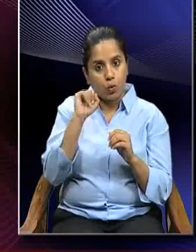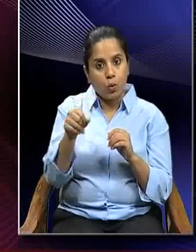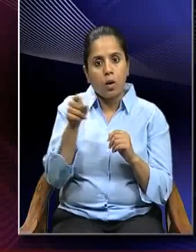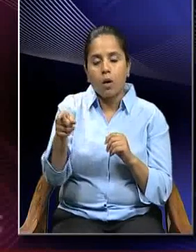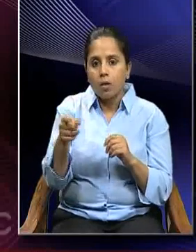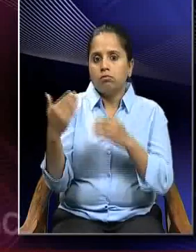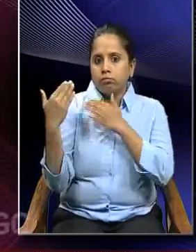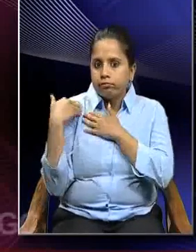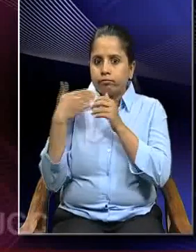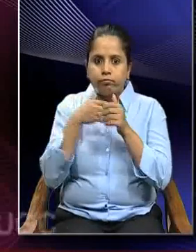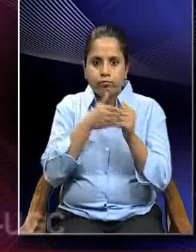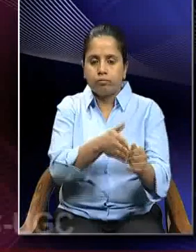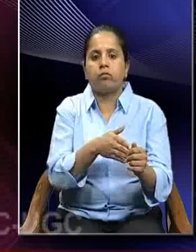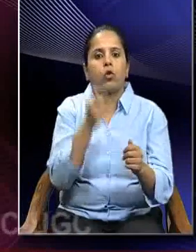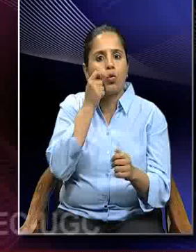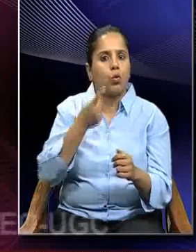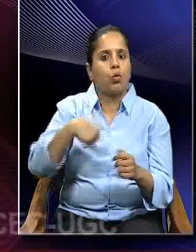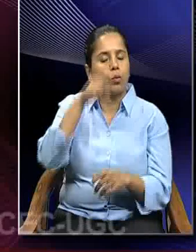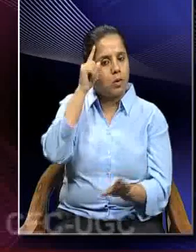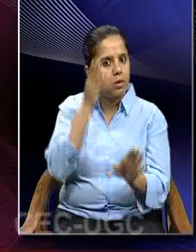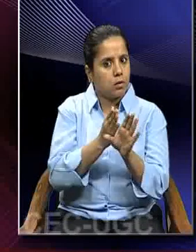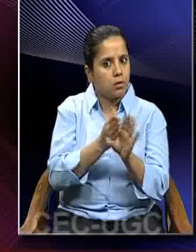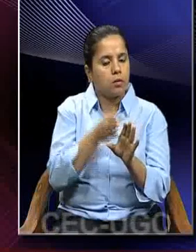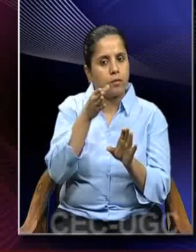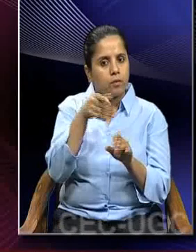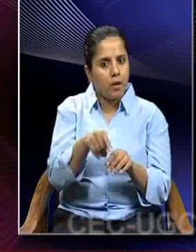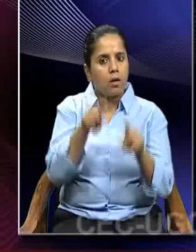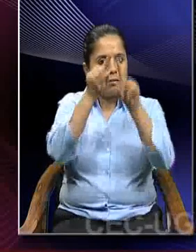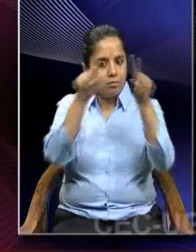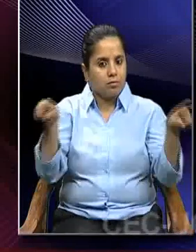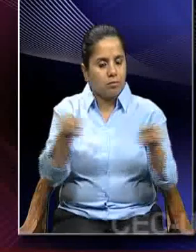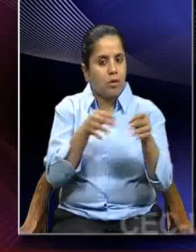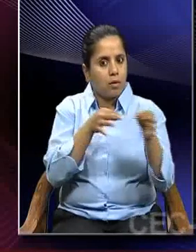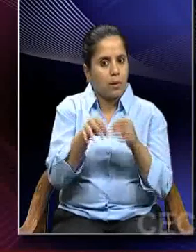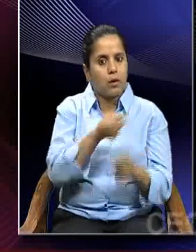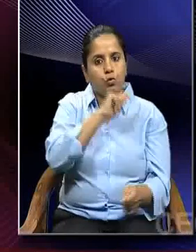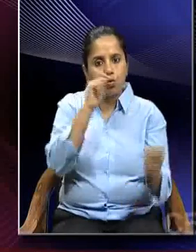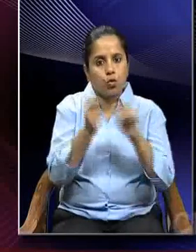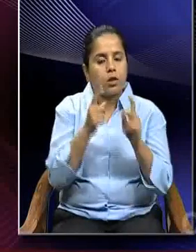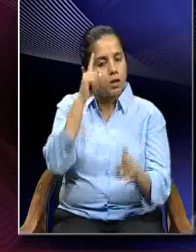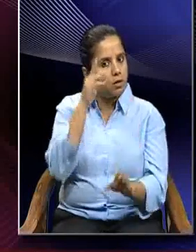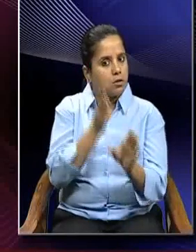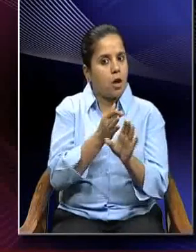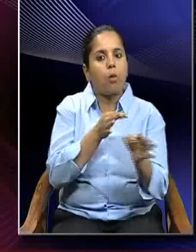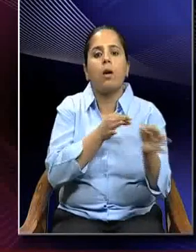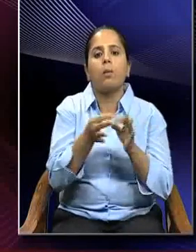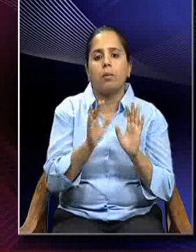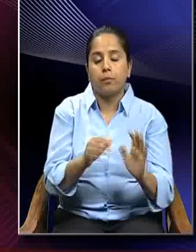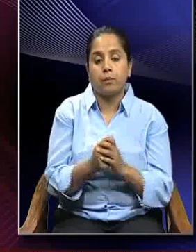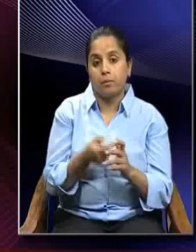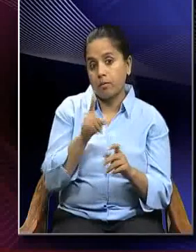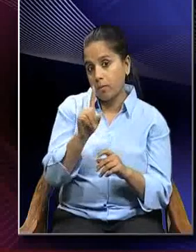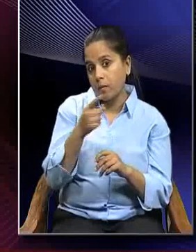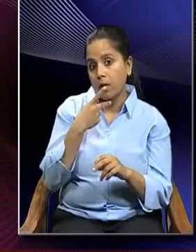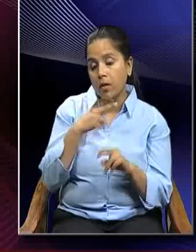of humanistic psychology, which represents paradigm of transformational psychology. But if we look